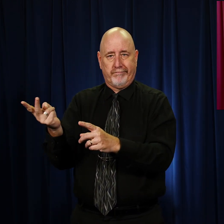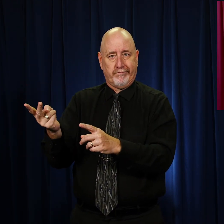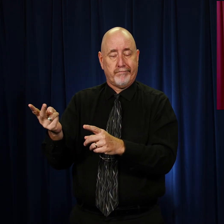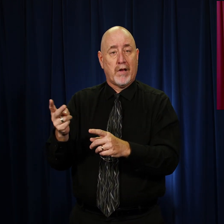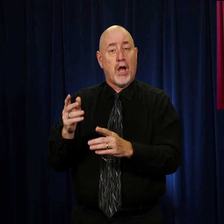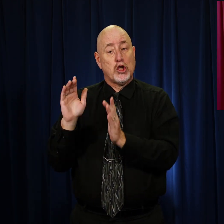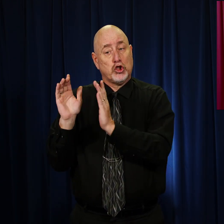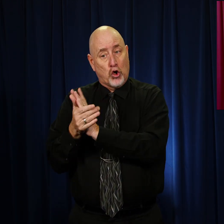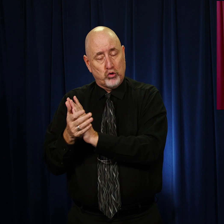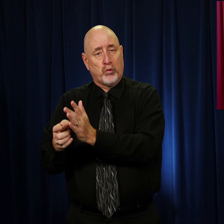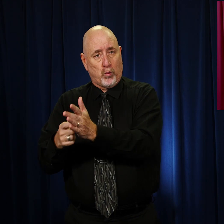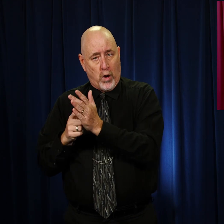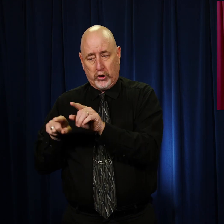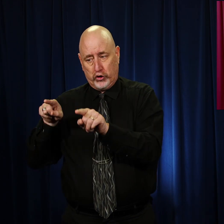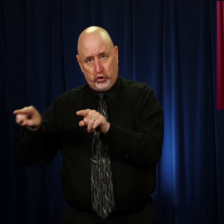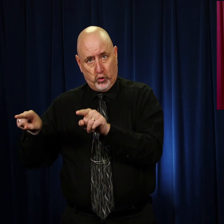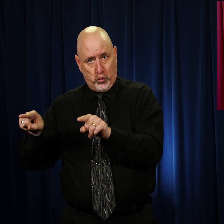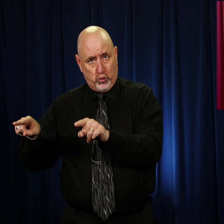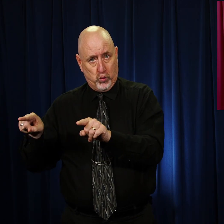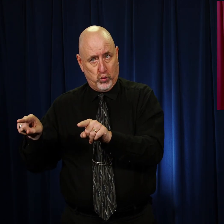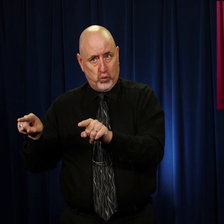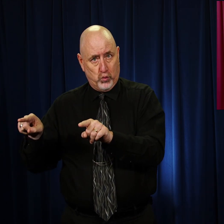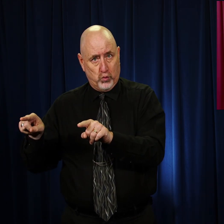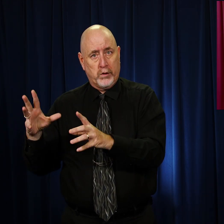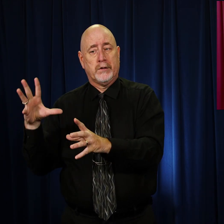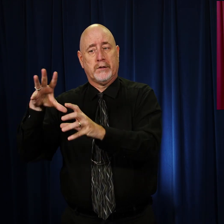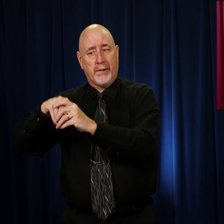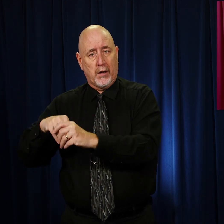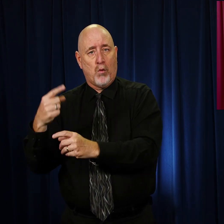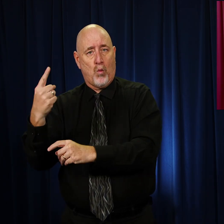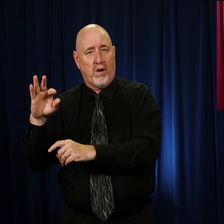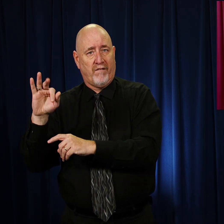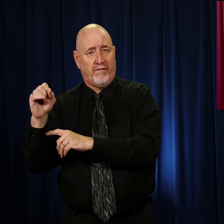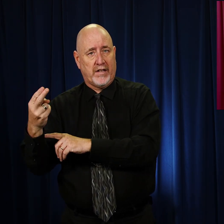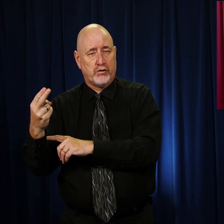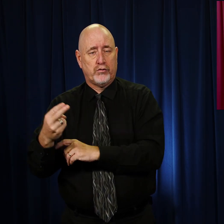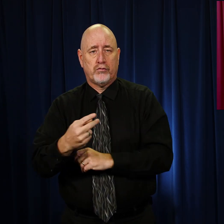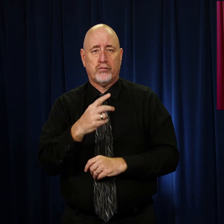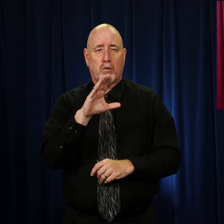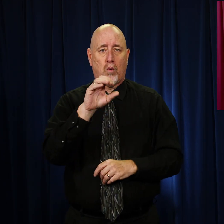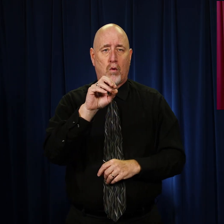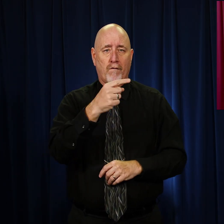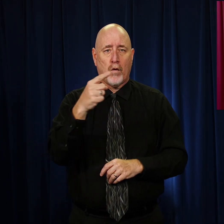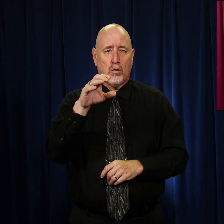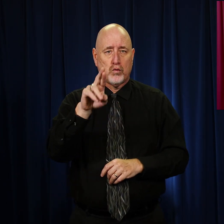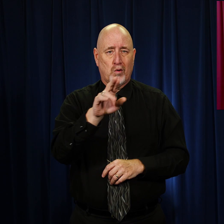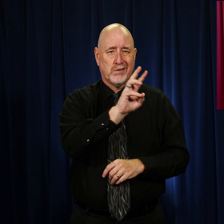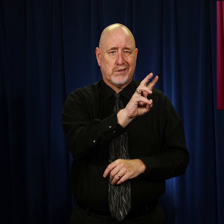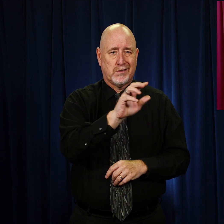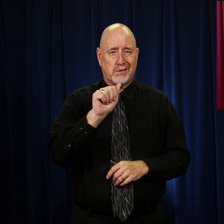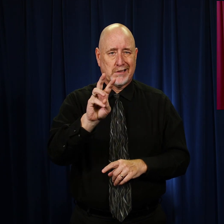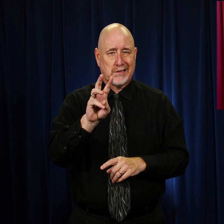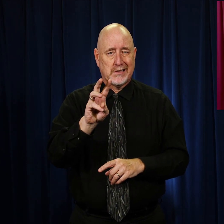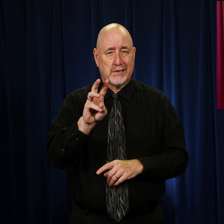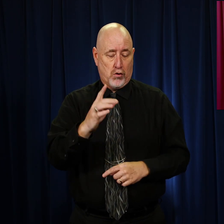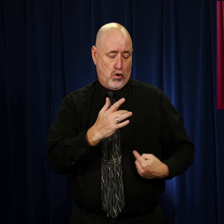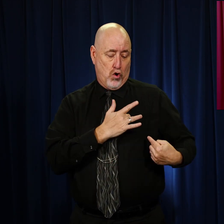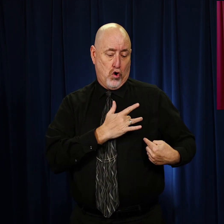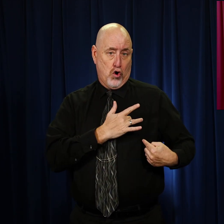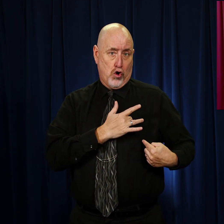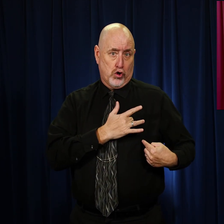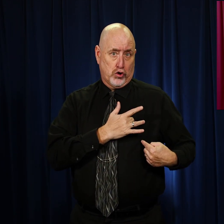sin of adultery requires the two to become one flesh, according to 1 Corinthians 6:16, and that's not possible